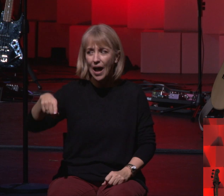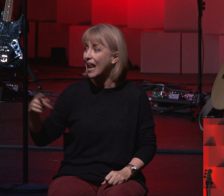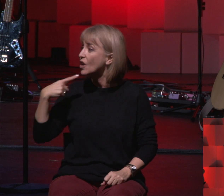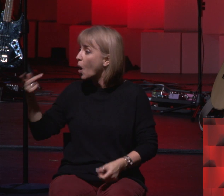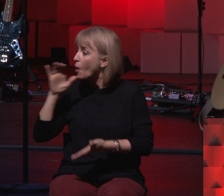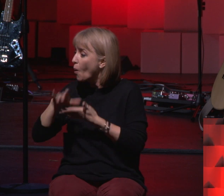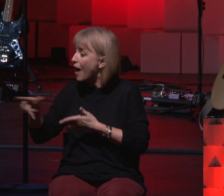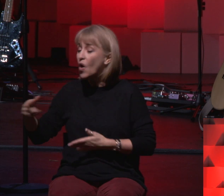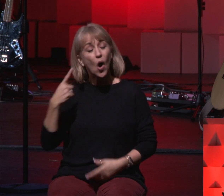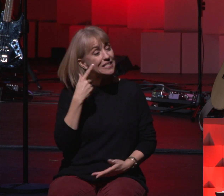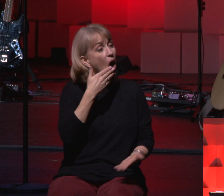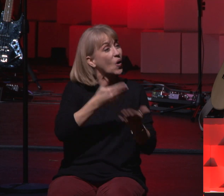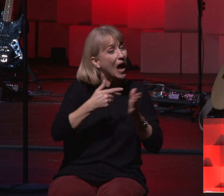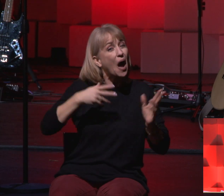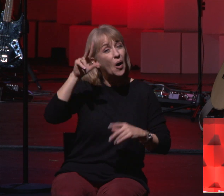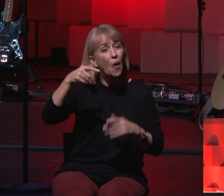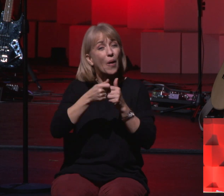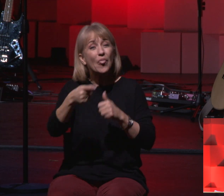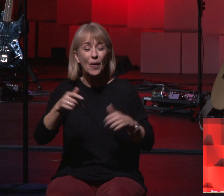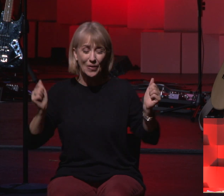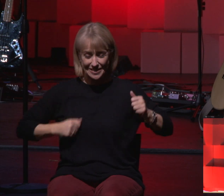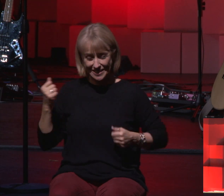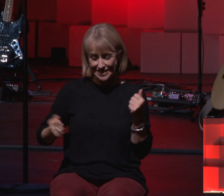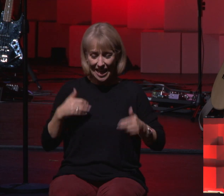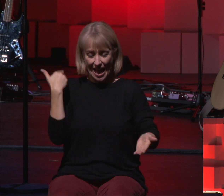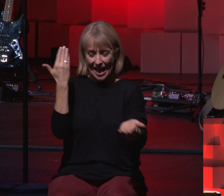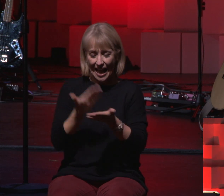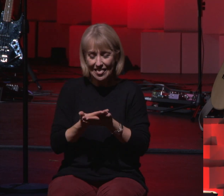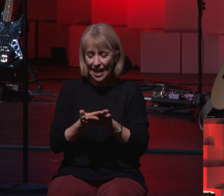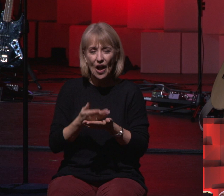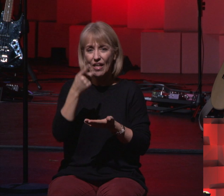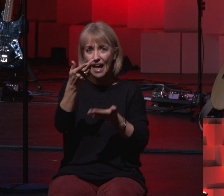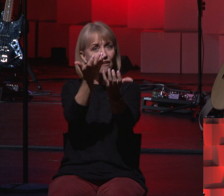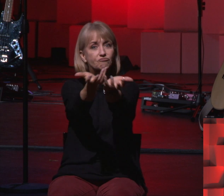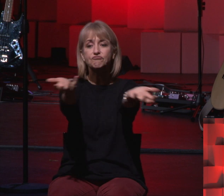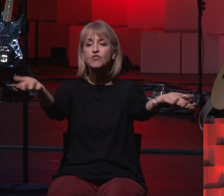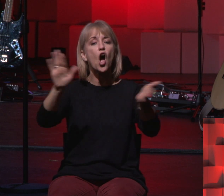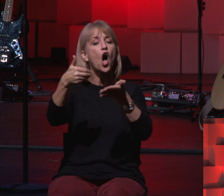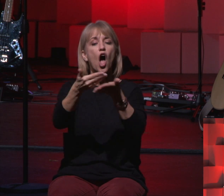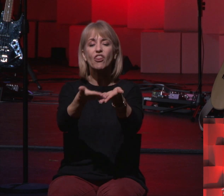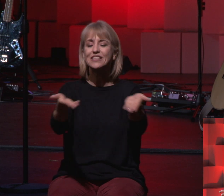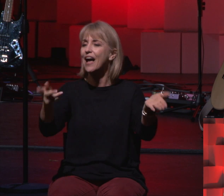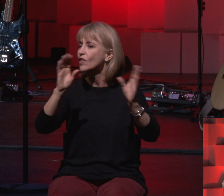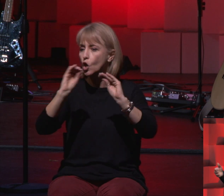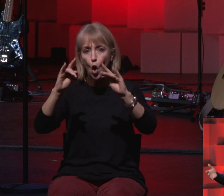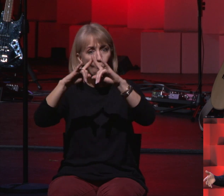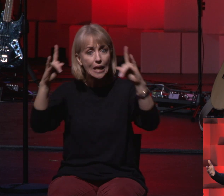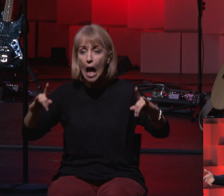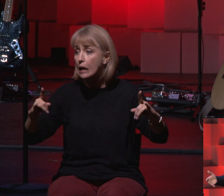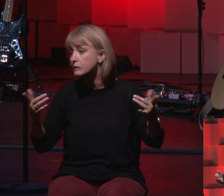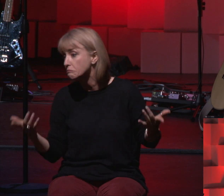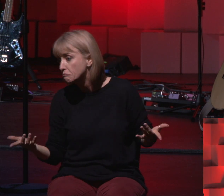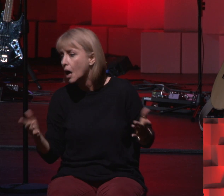She's going, that's fun. Sure, we'll do that. So we get there. The first thing we do is and they have all this stuff sitting out. There's no tents, but